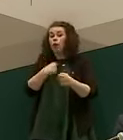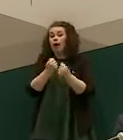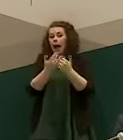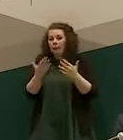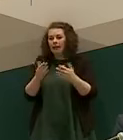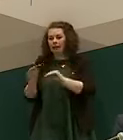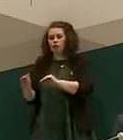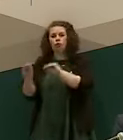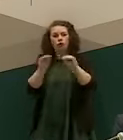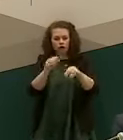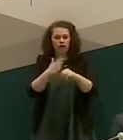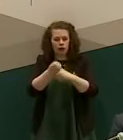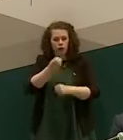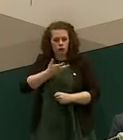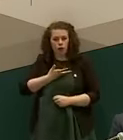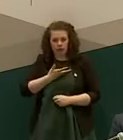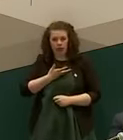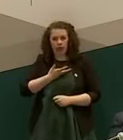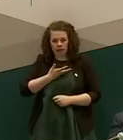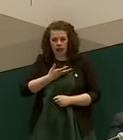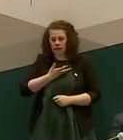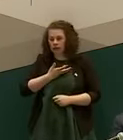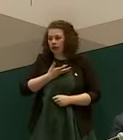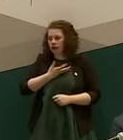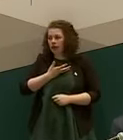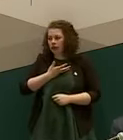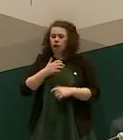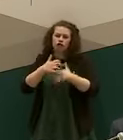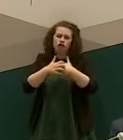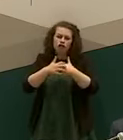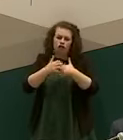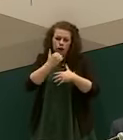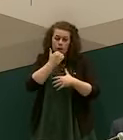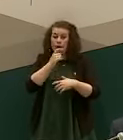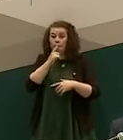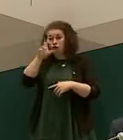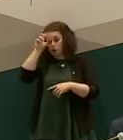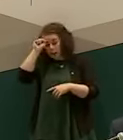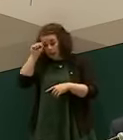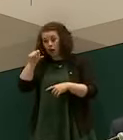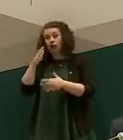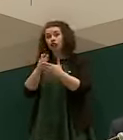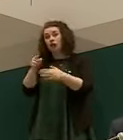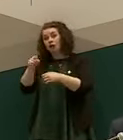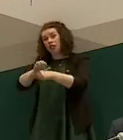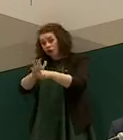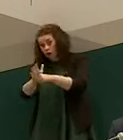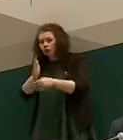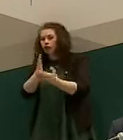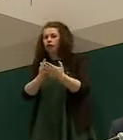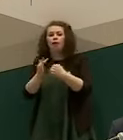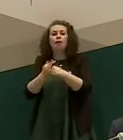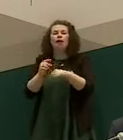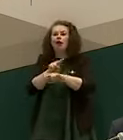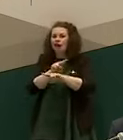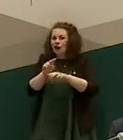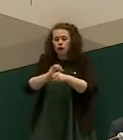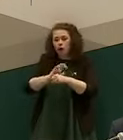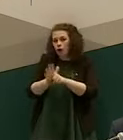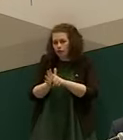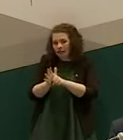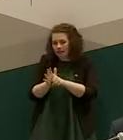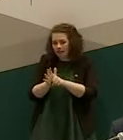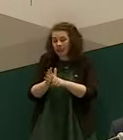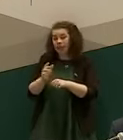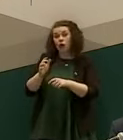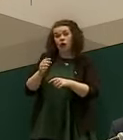important to emphasise, and I know I'm saying again what I told you before, that COVID or not COVID, the practice remains the same. The best